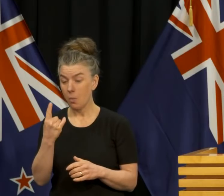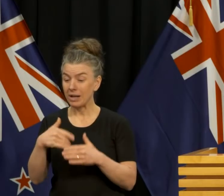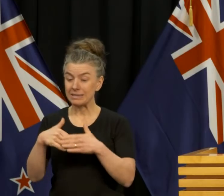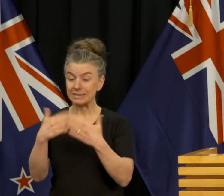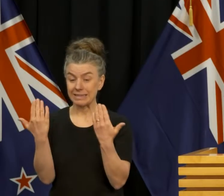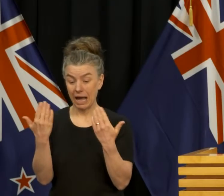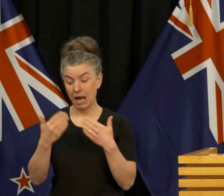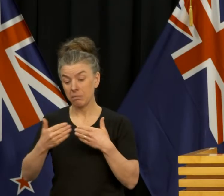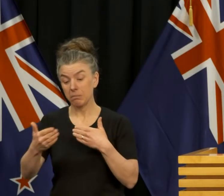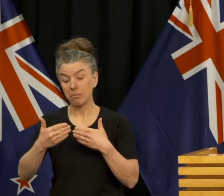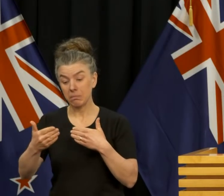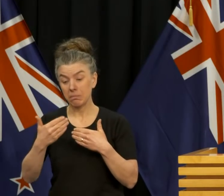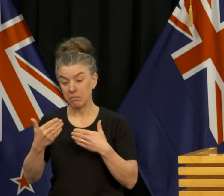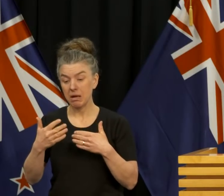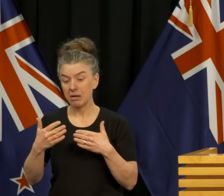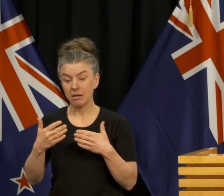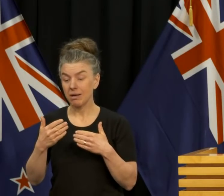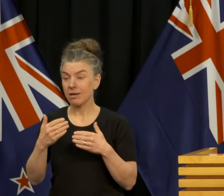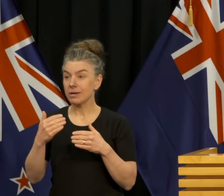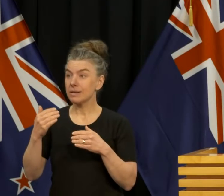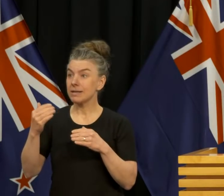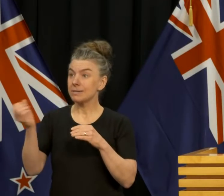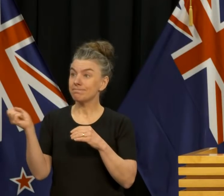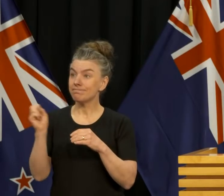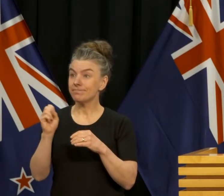with us,